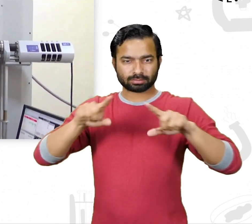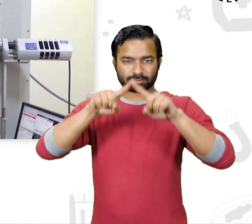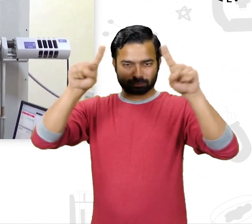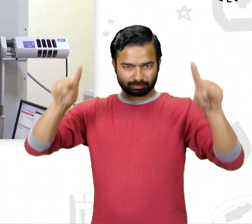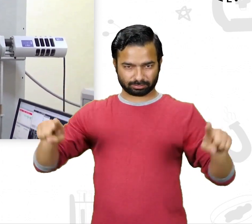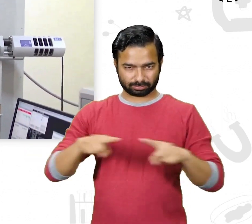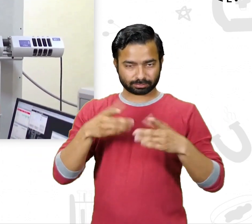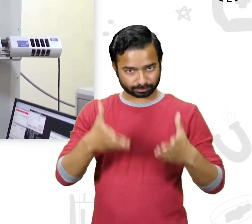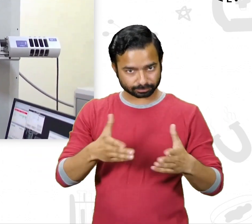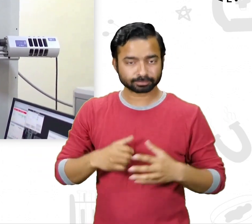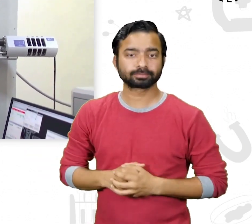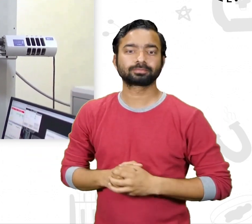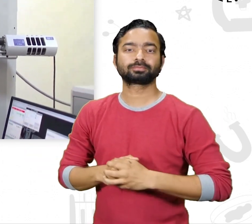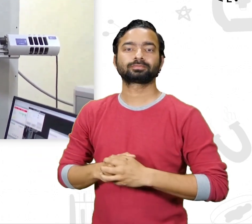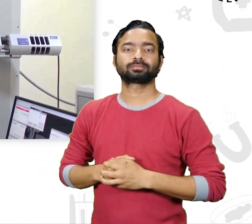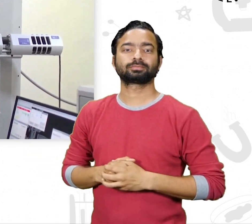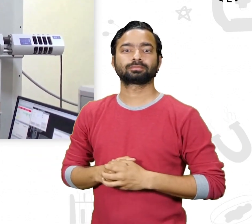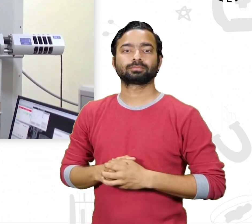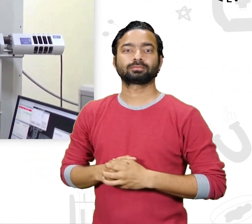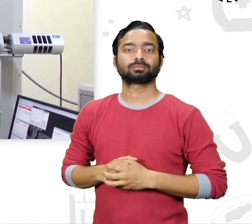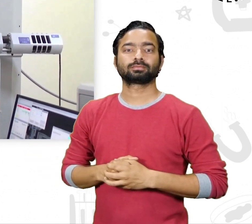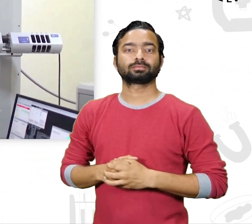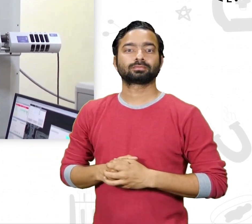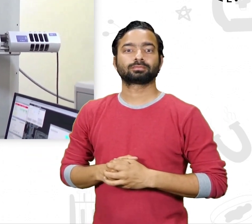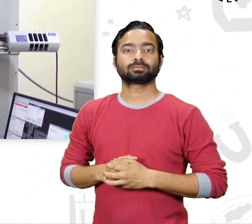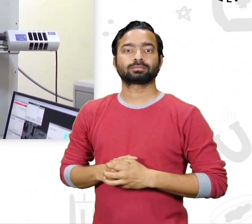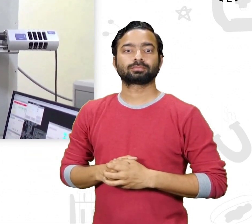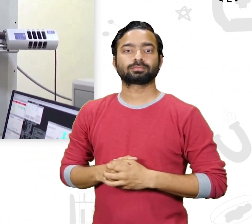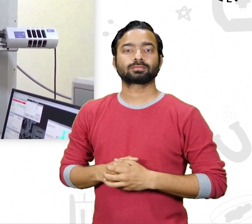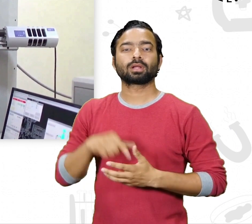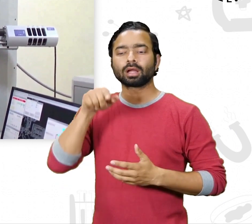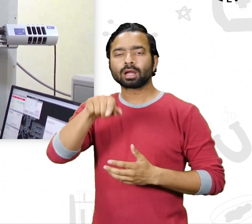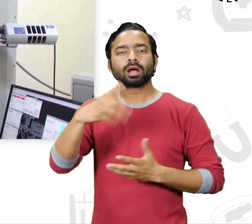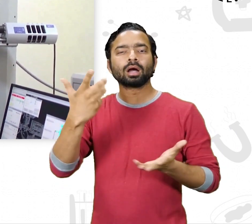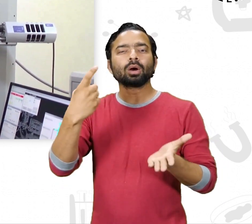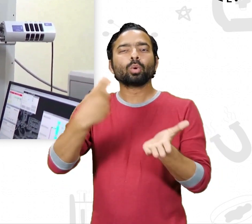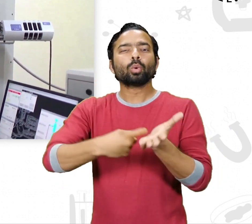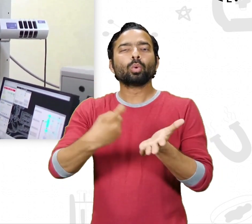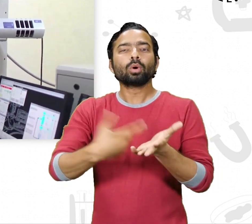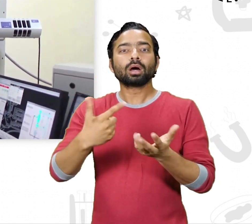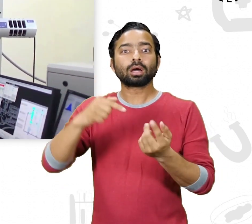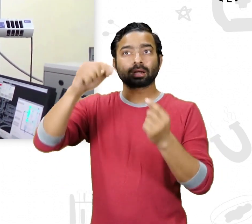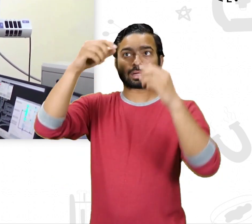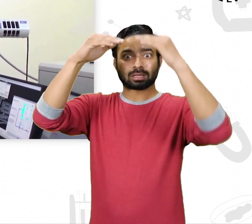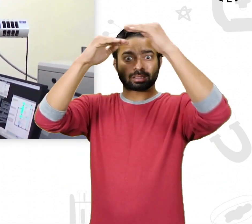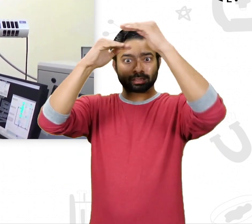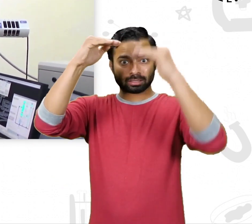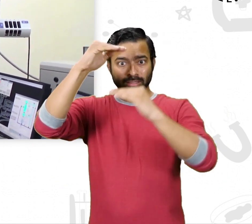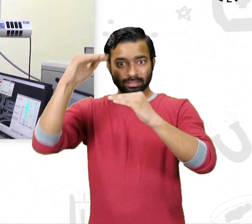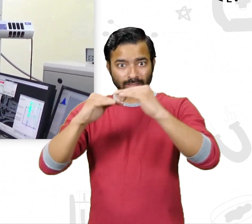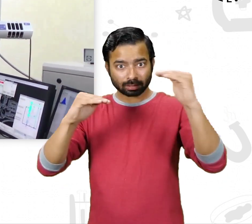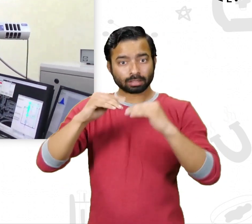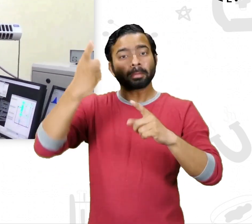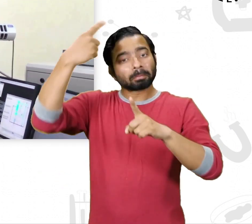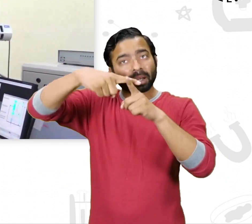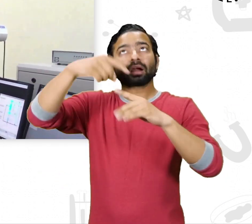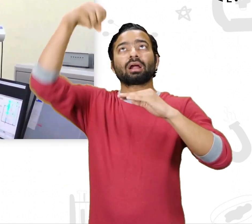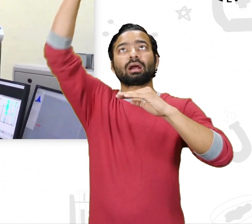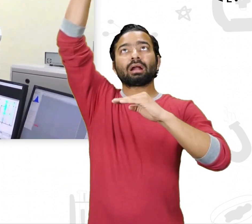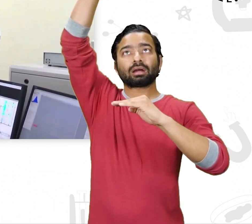the electron beam transmits through the samples, and in the fluorescent screen the image is appeared.